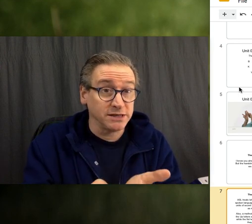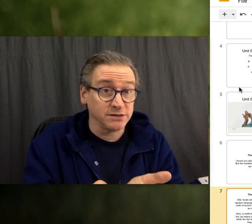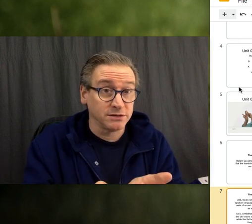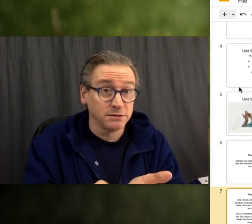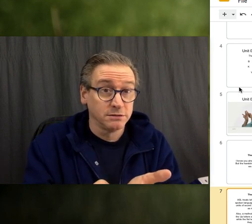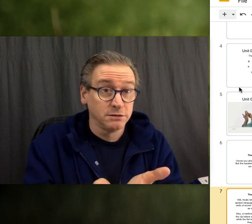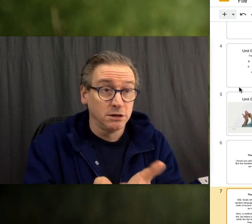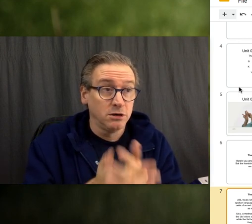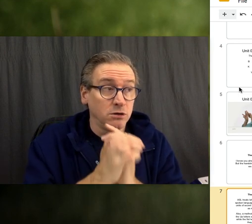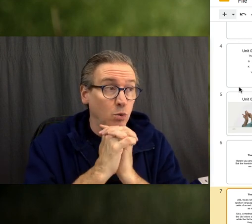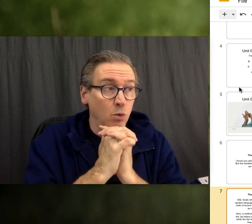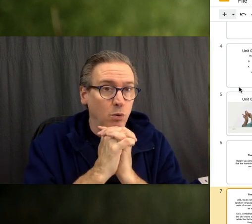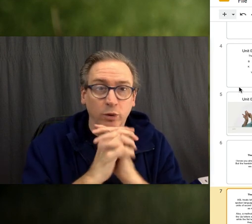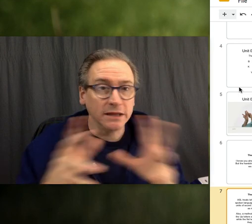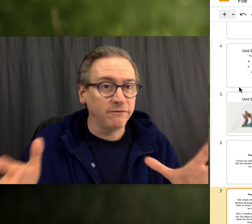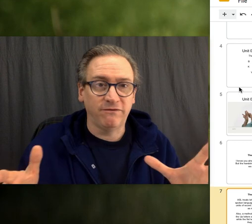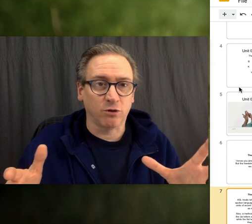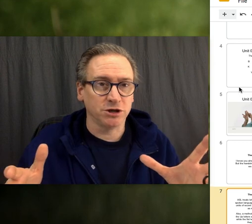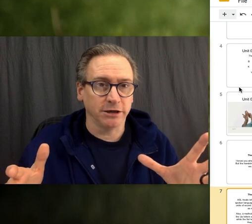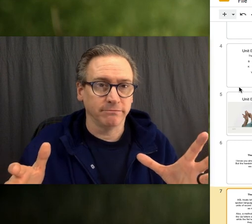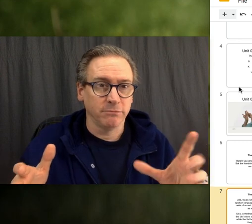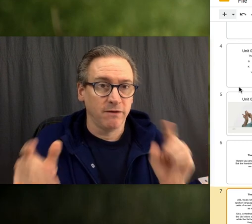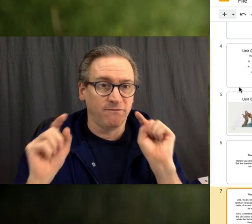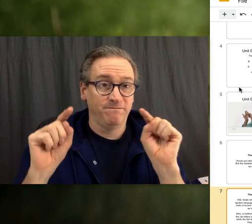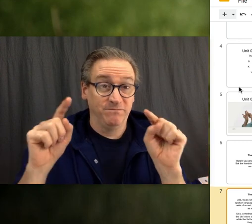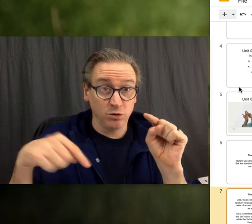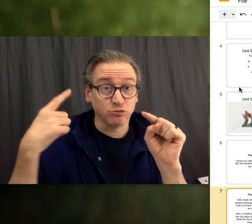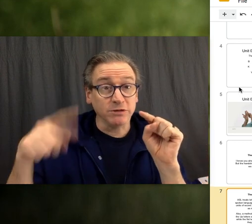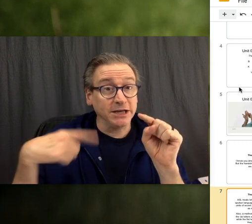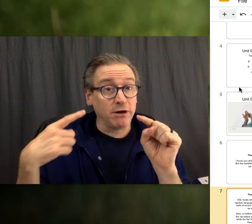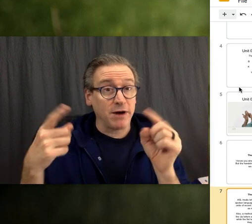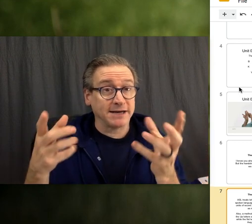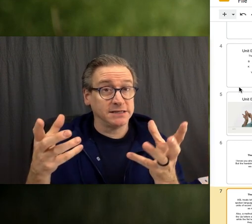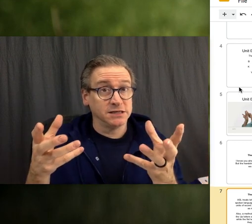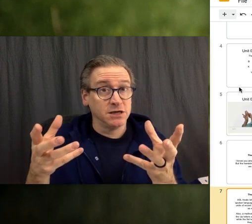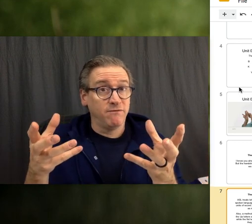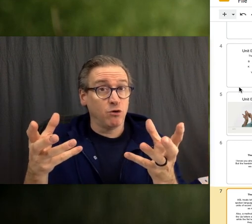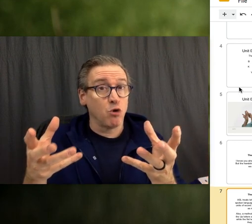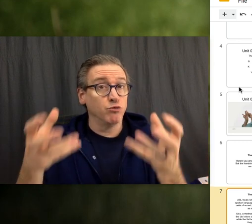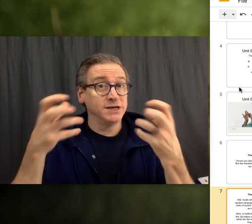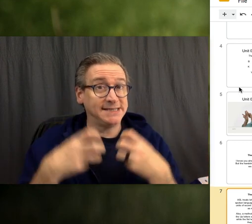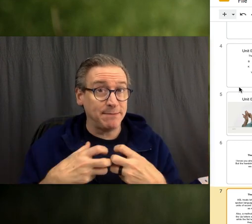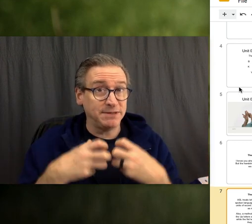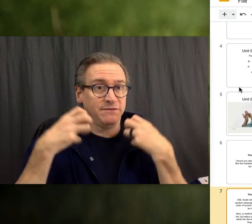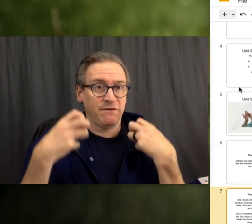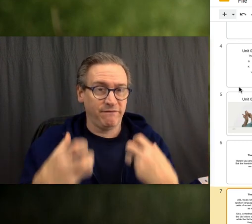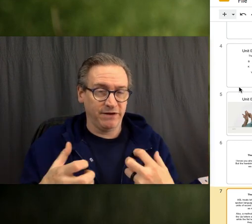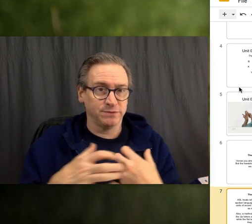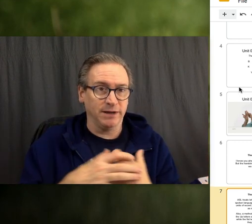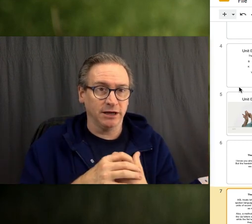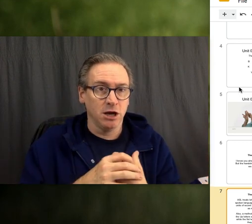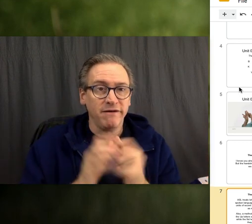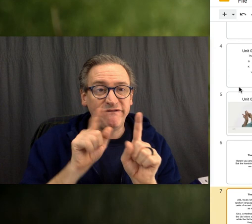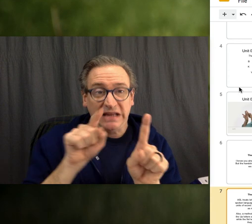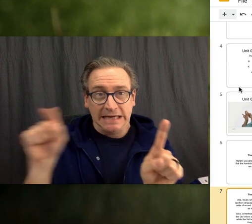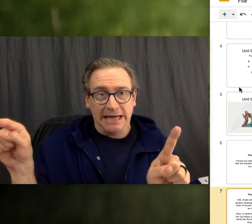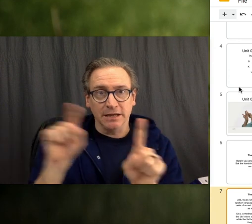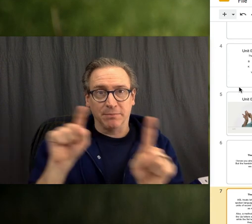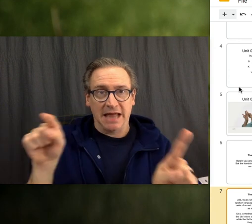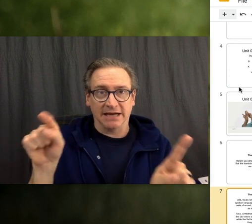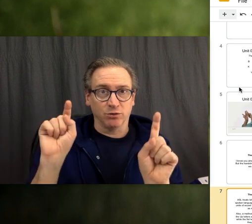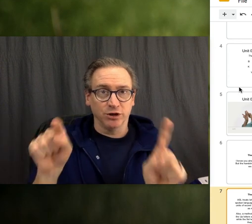crossword puzzles, Wheel of Fortune. Those are really great practices for receptive fingerspelling,